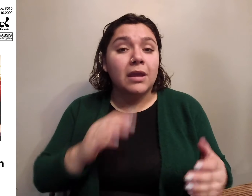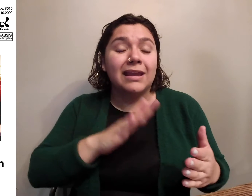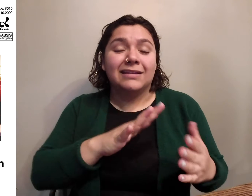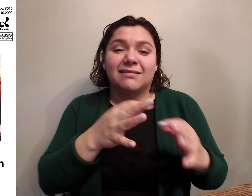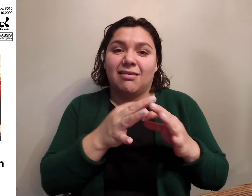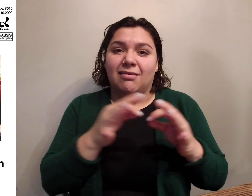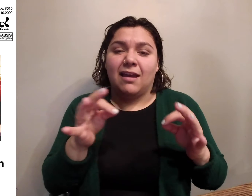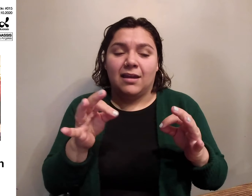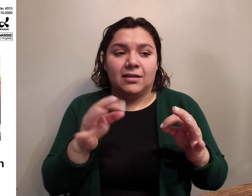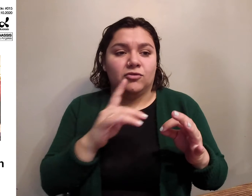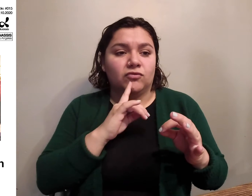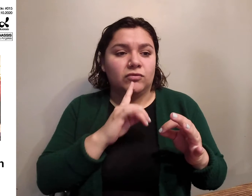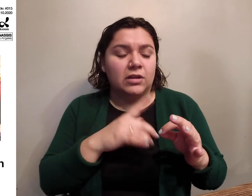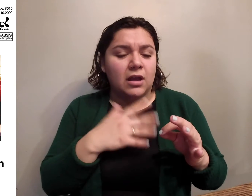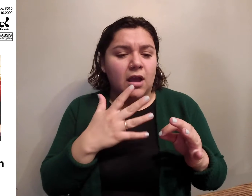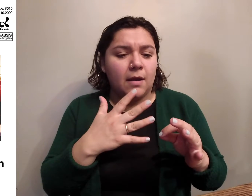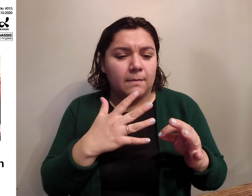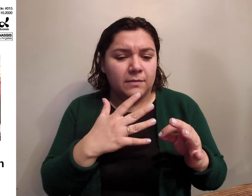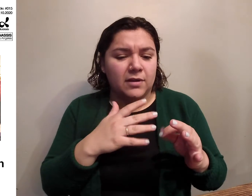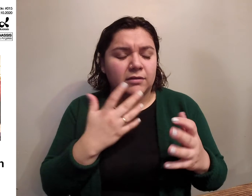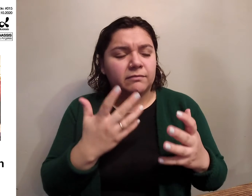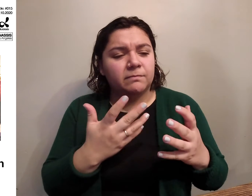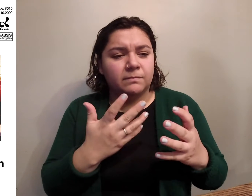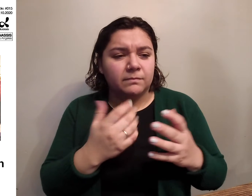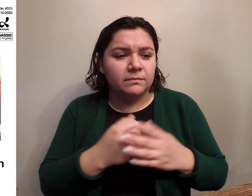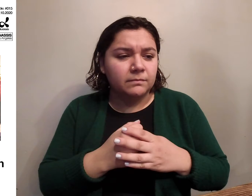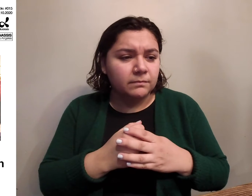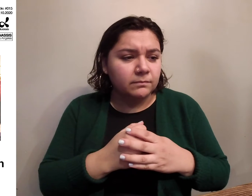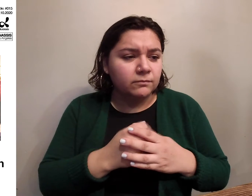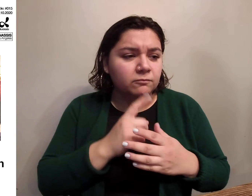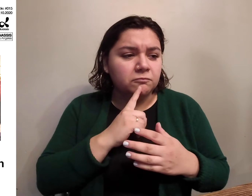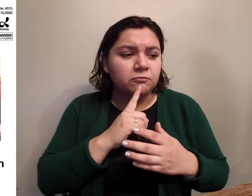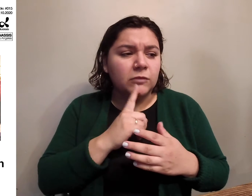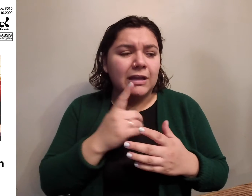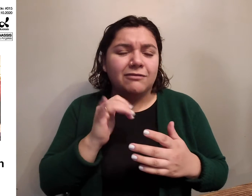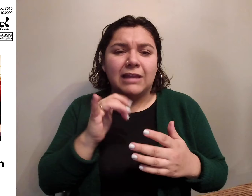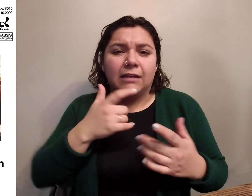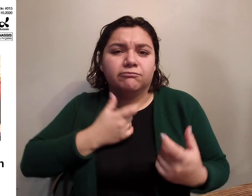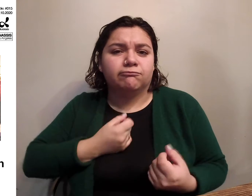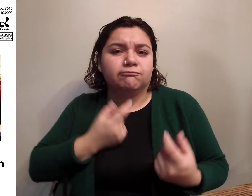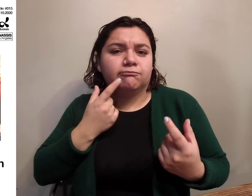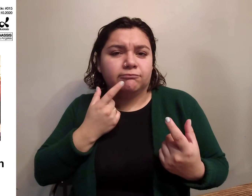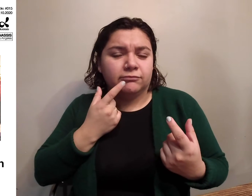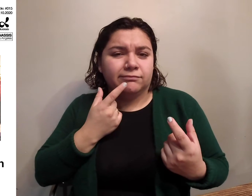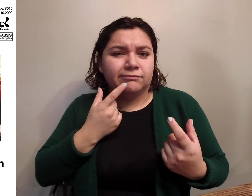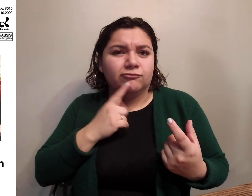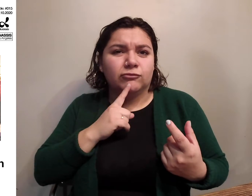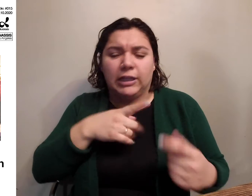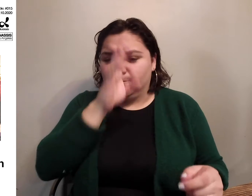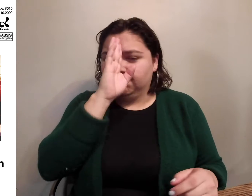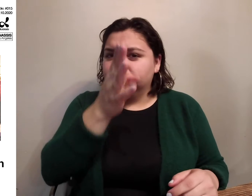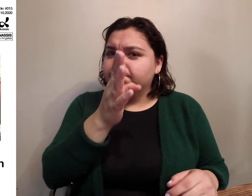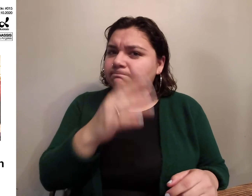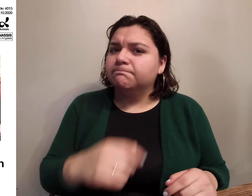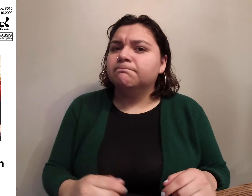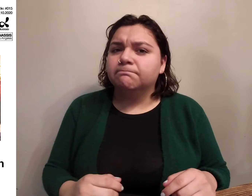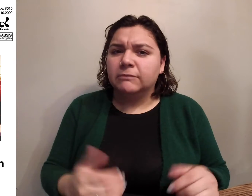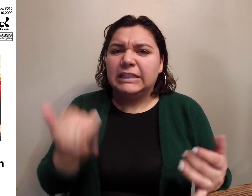with a kind of compassionate matter-of-factness.